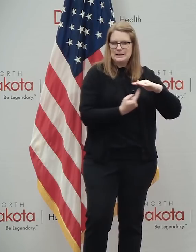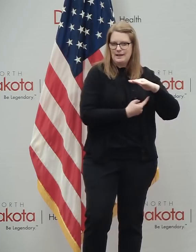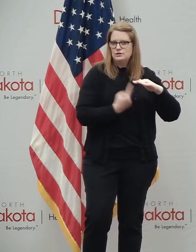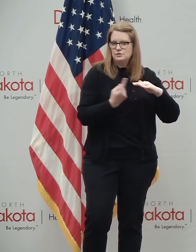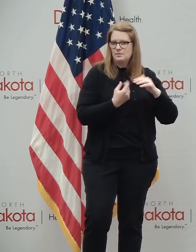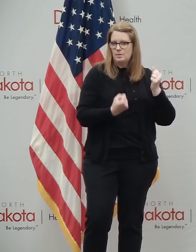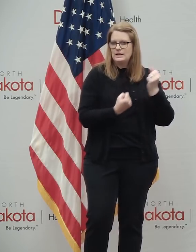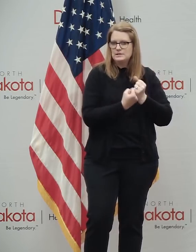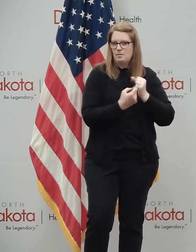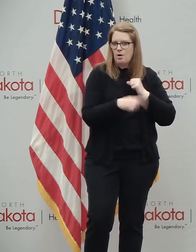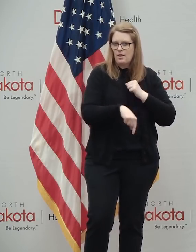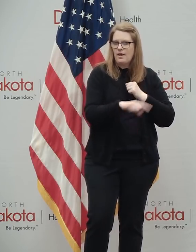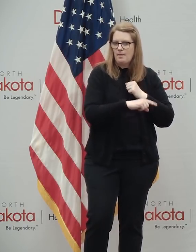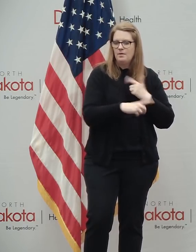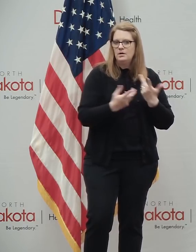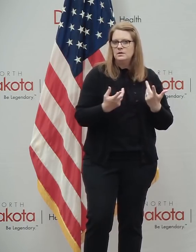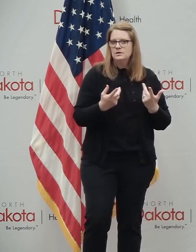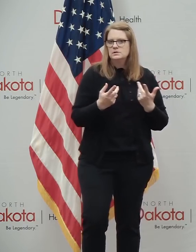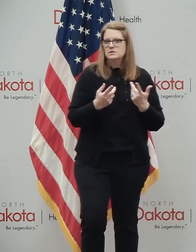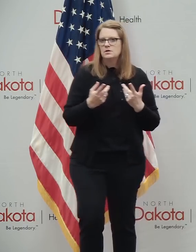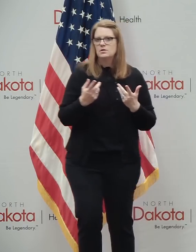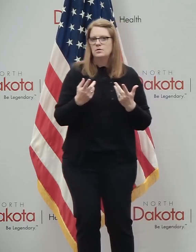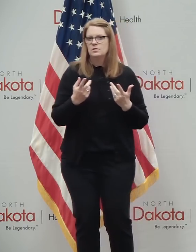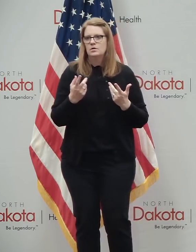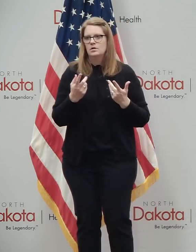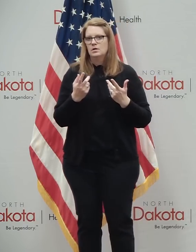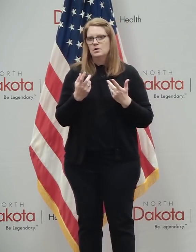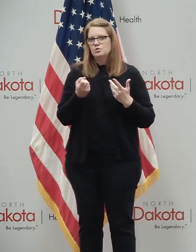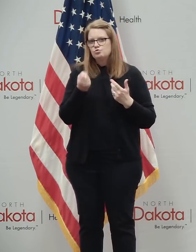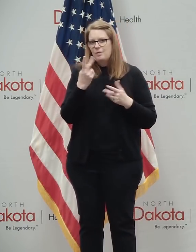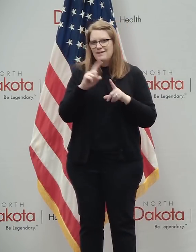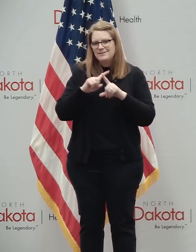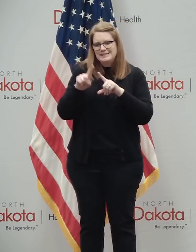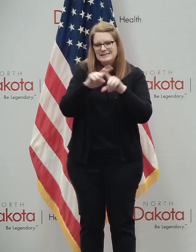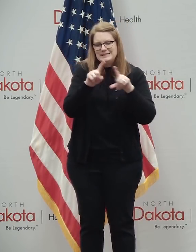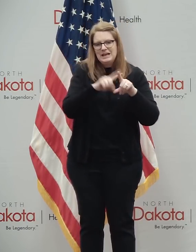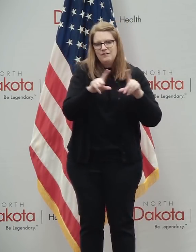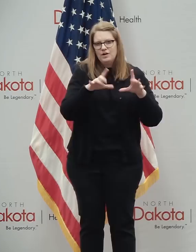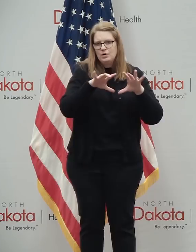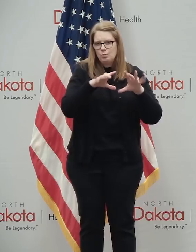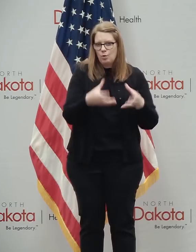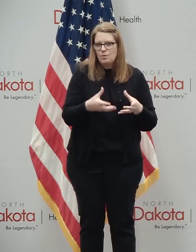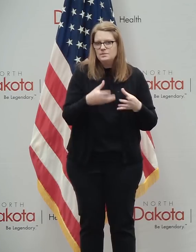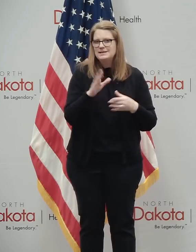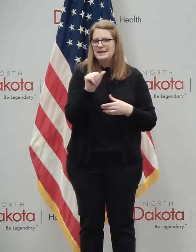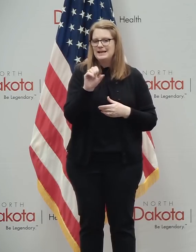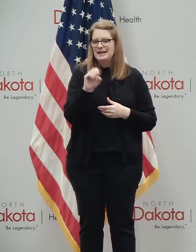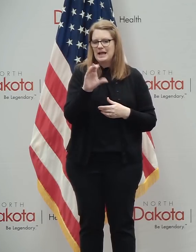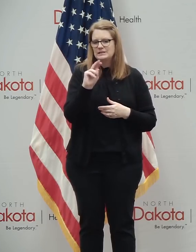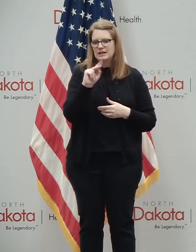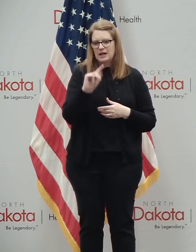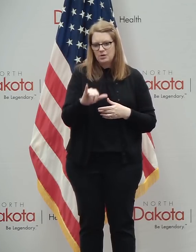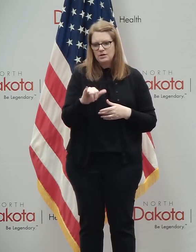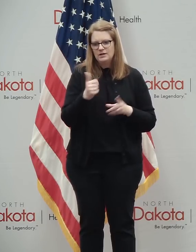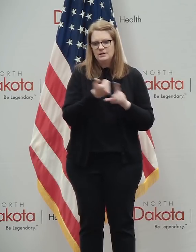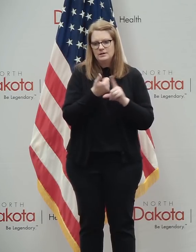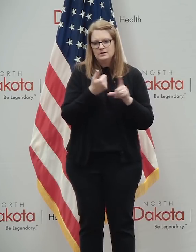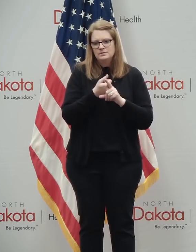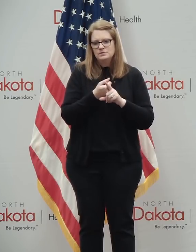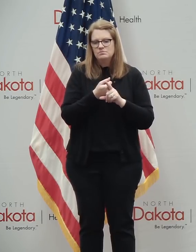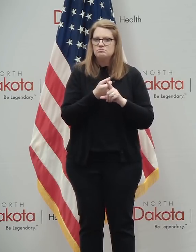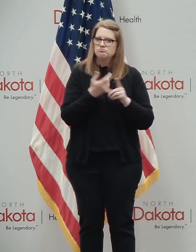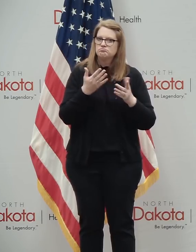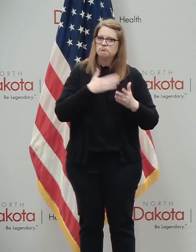be a dozen or so more different organizations in Cass County that have stepped up to